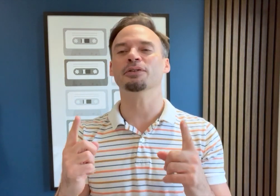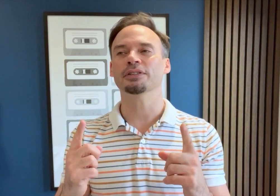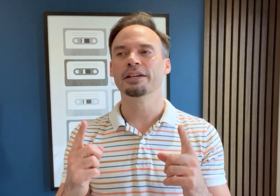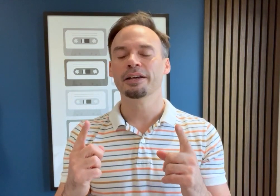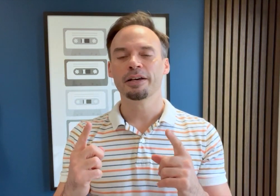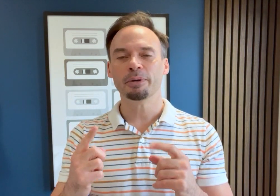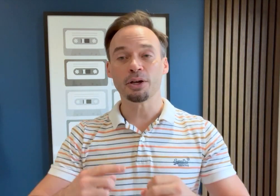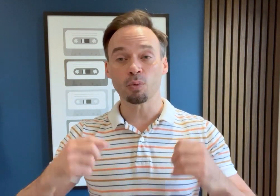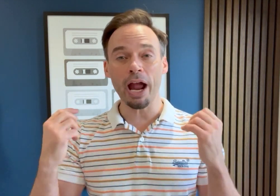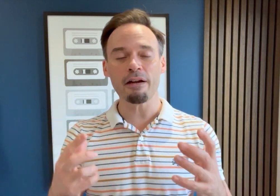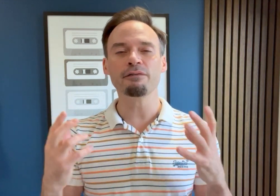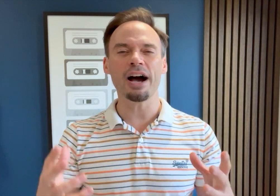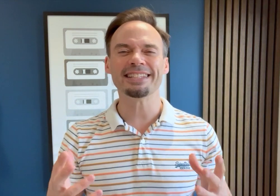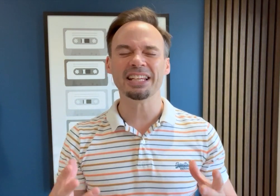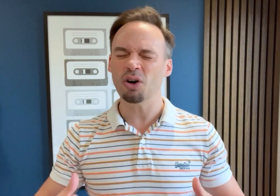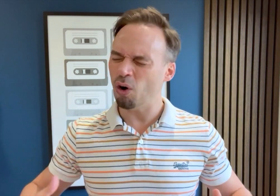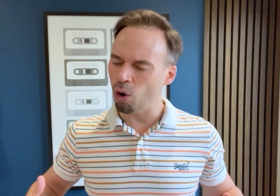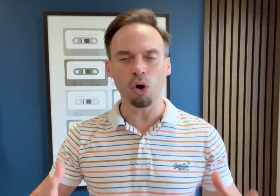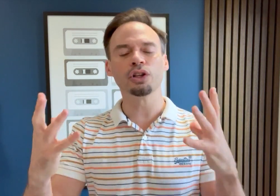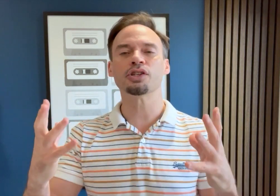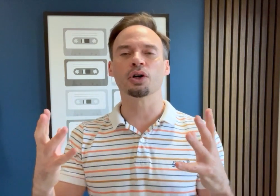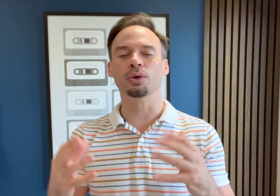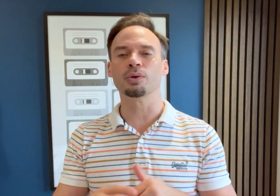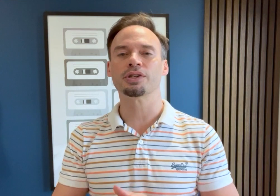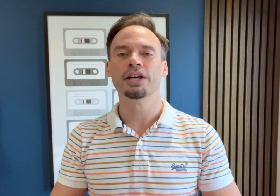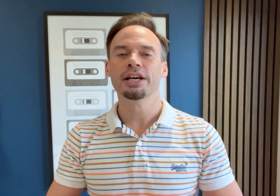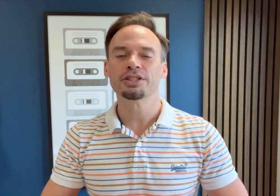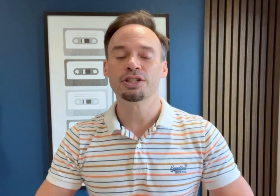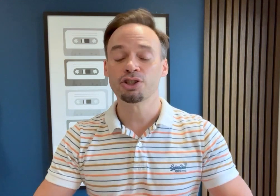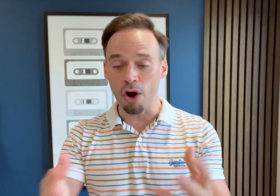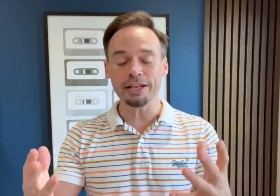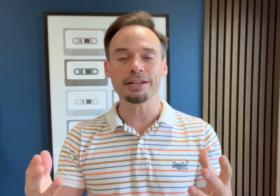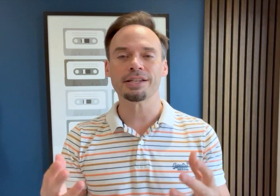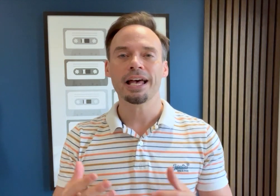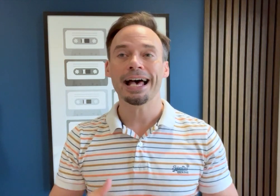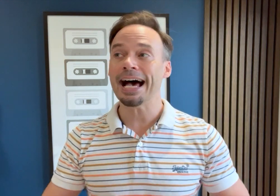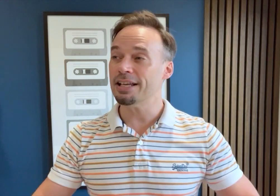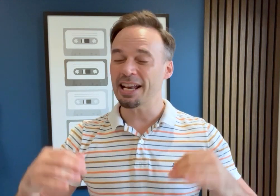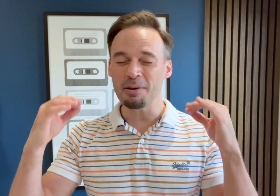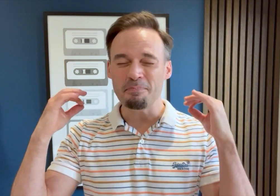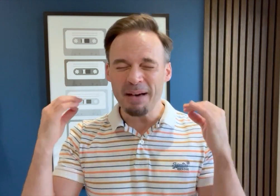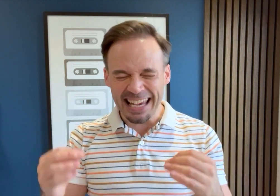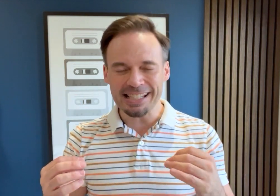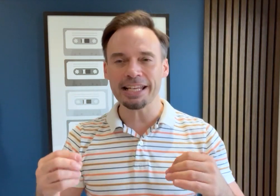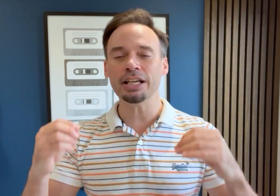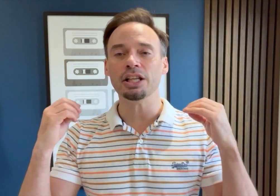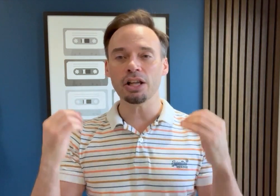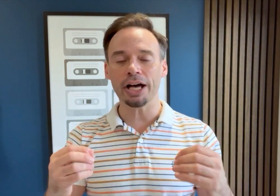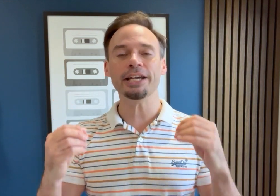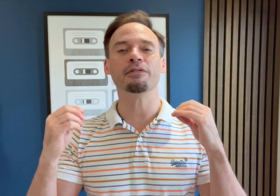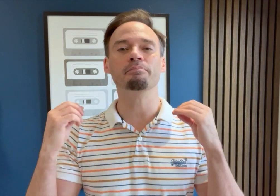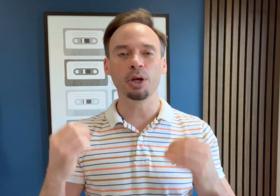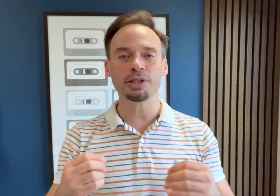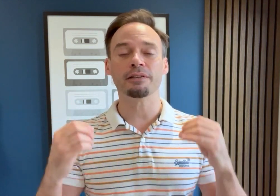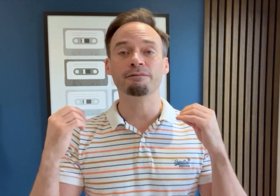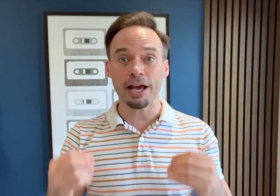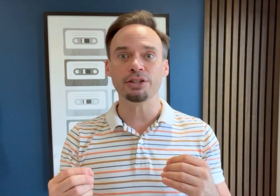because we're inviting all the schools to join us at an amazing live music venue